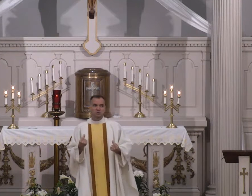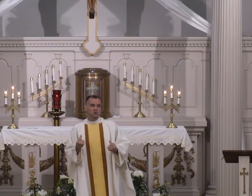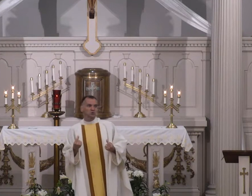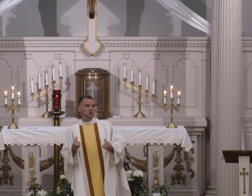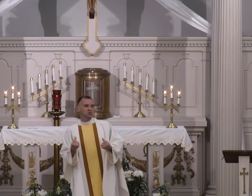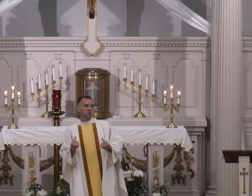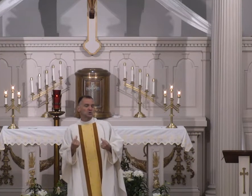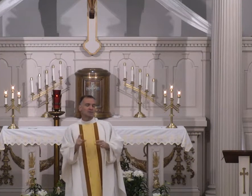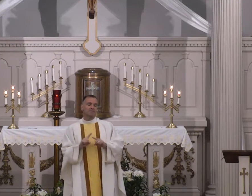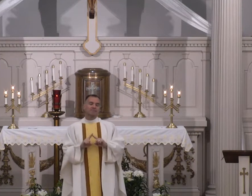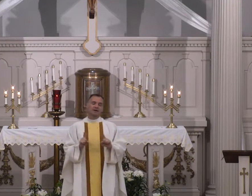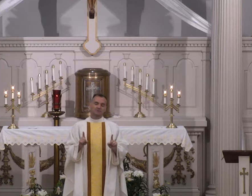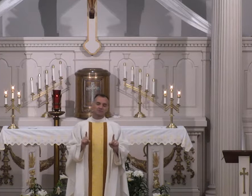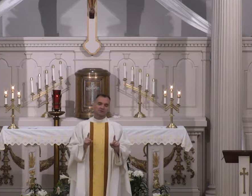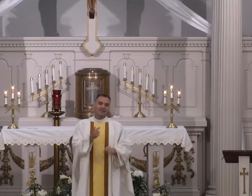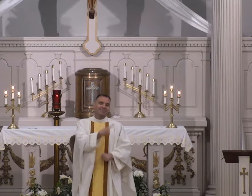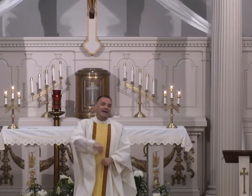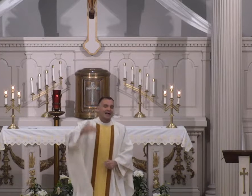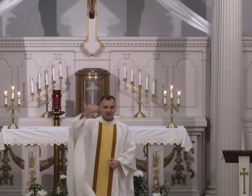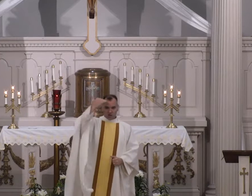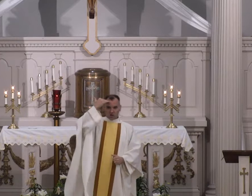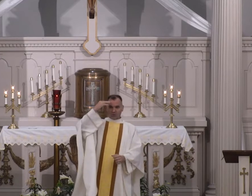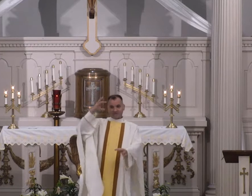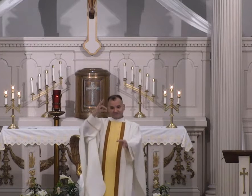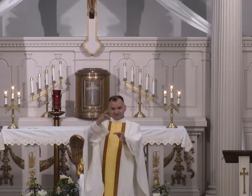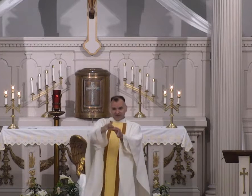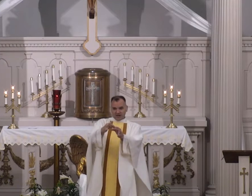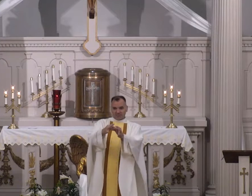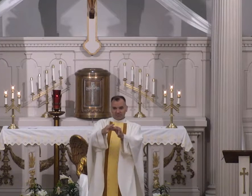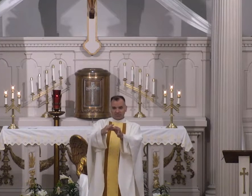They were being captured and persecuted, put in prison.